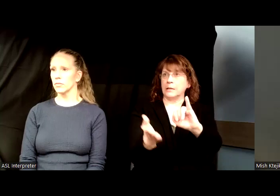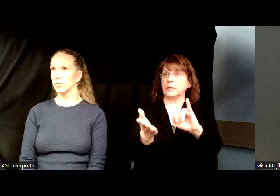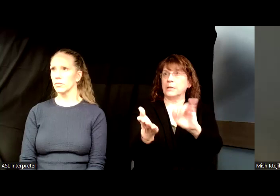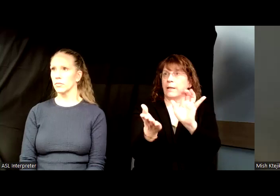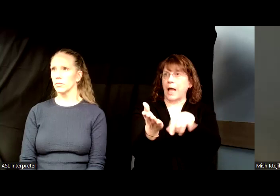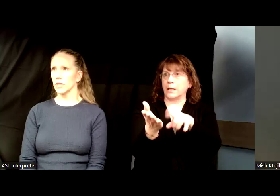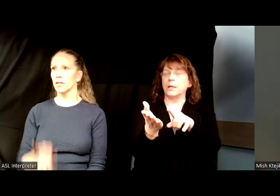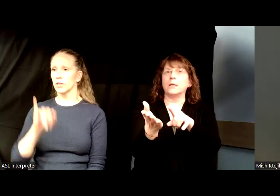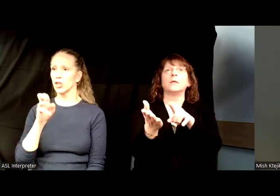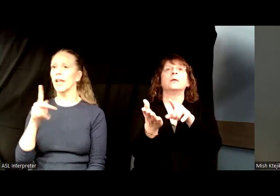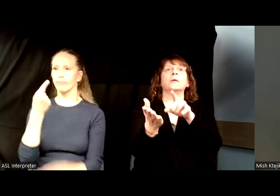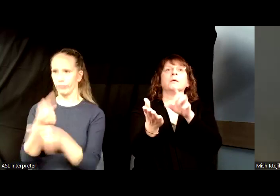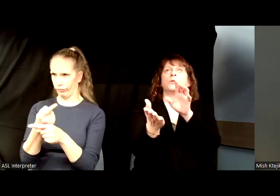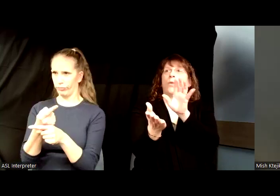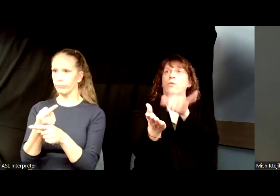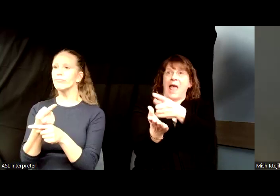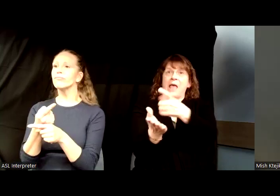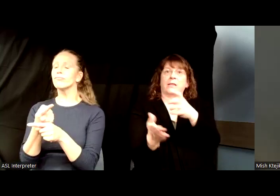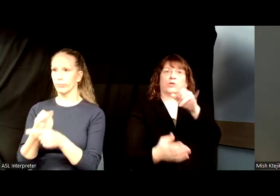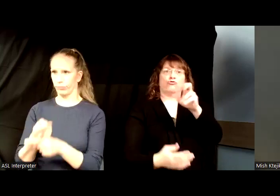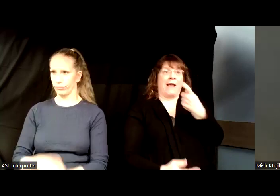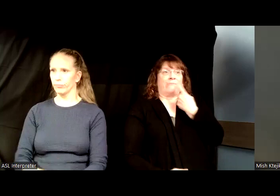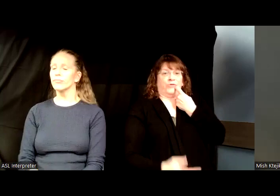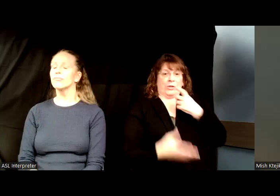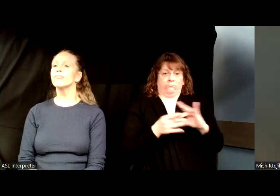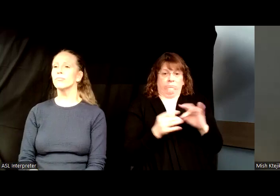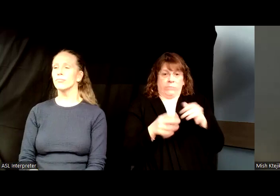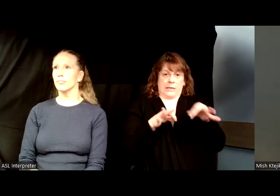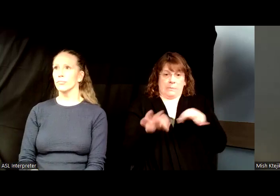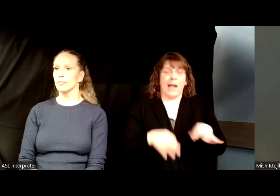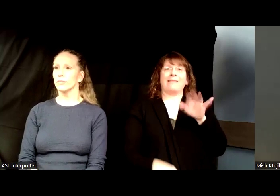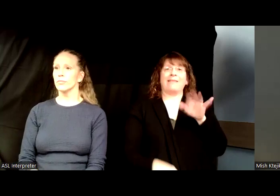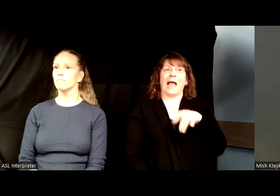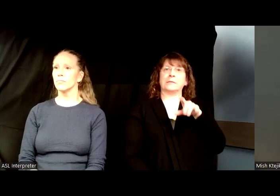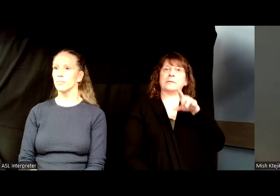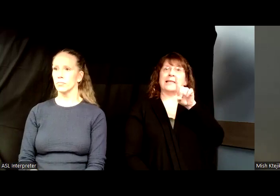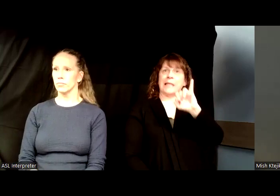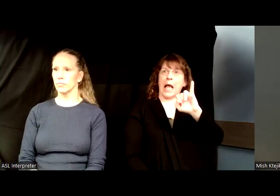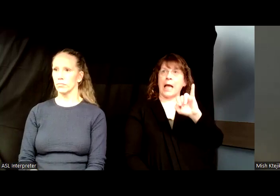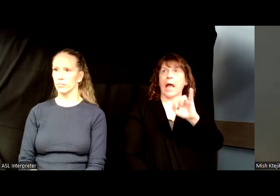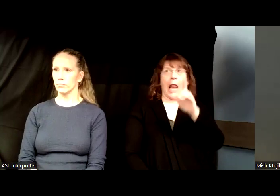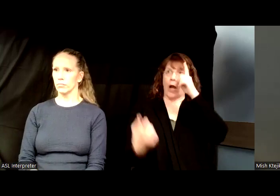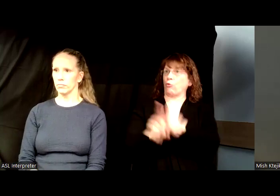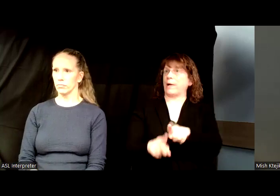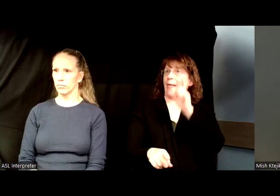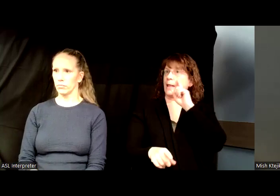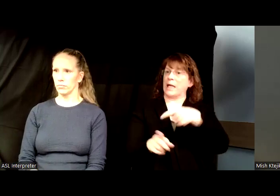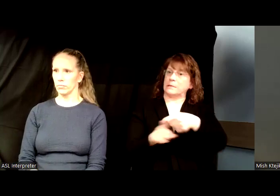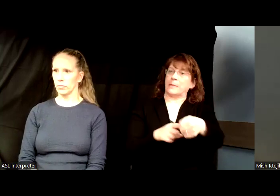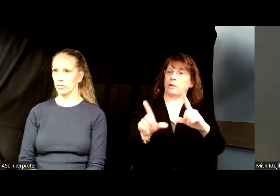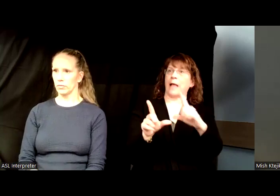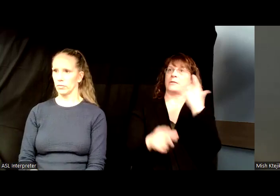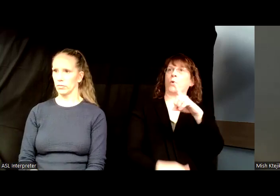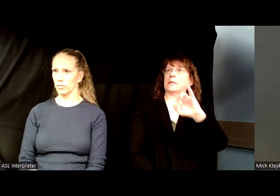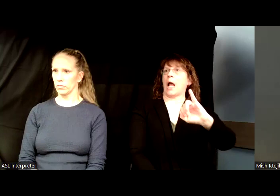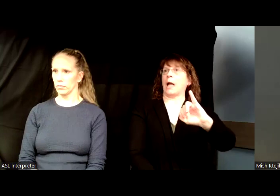talk about DIs as well. So Jack had mentioned and what he had been talking